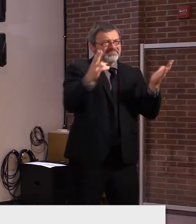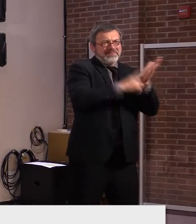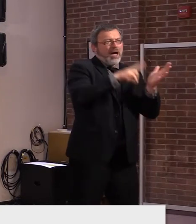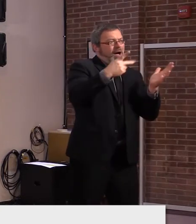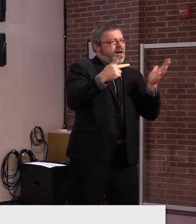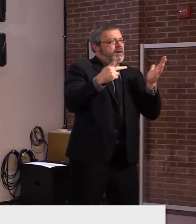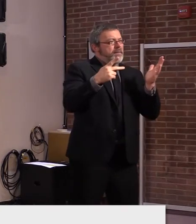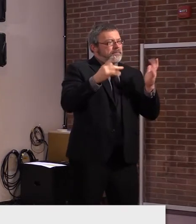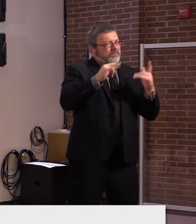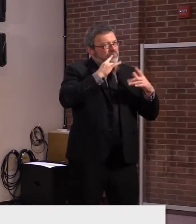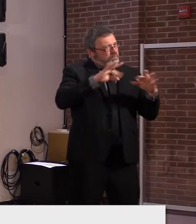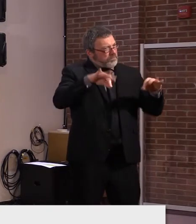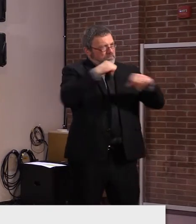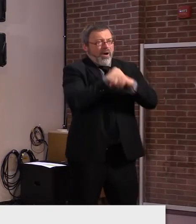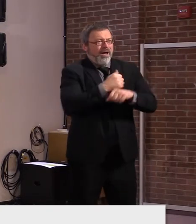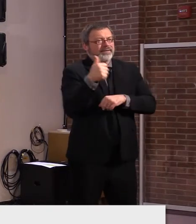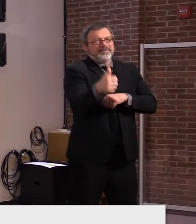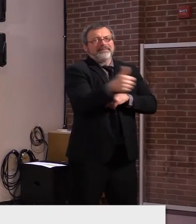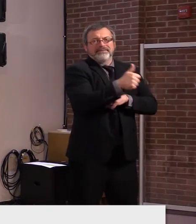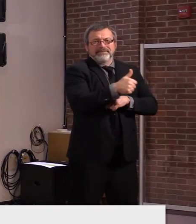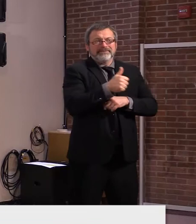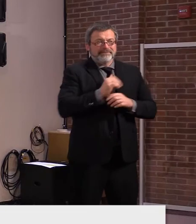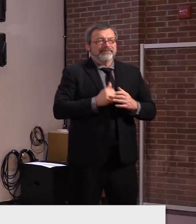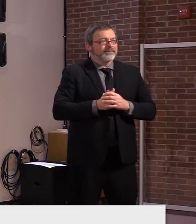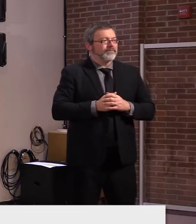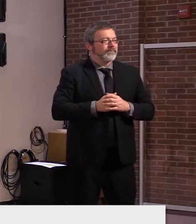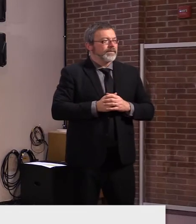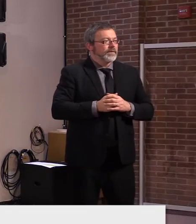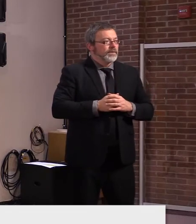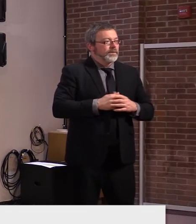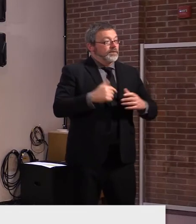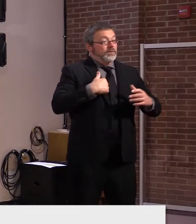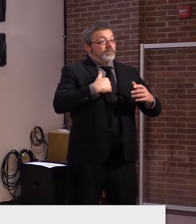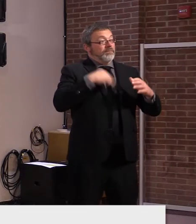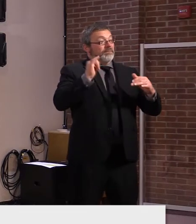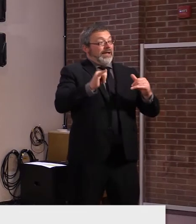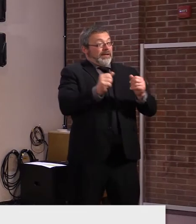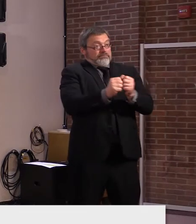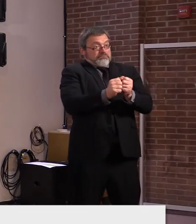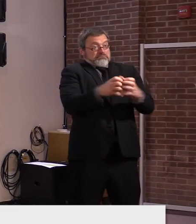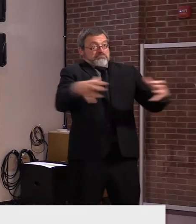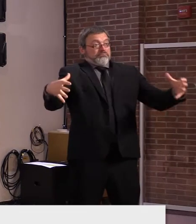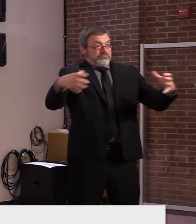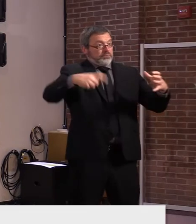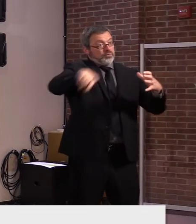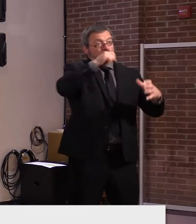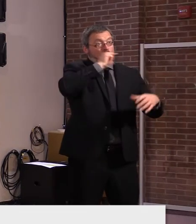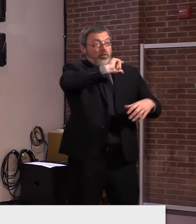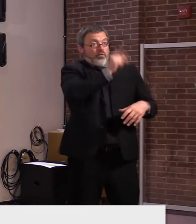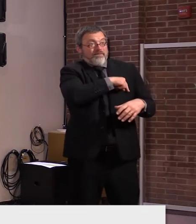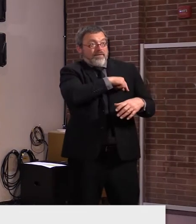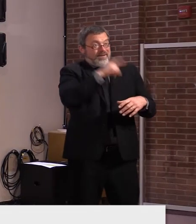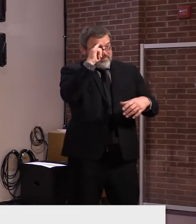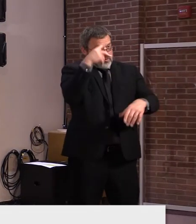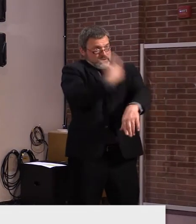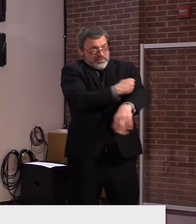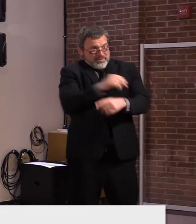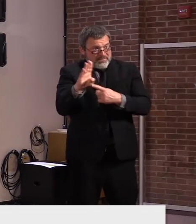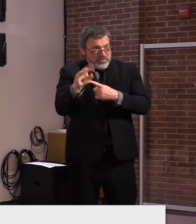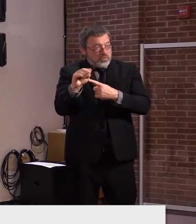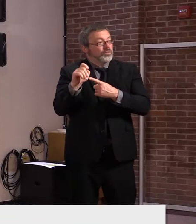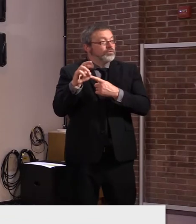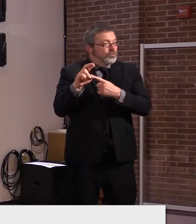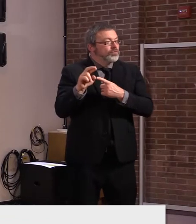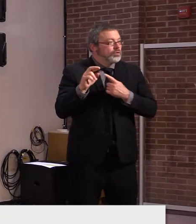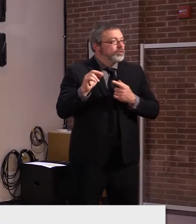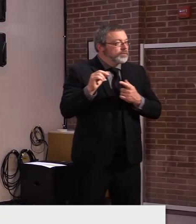COVID-19. Given our expanded approach to offering booster doses, which takes into account age, health